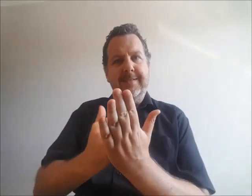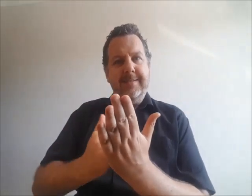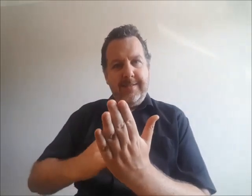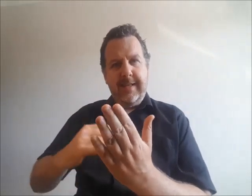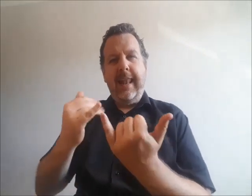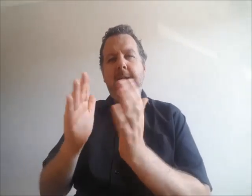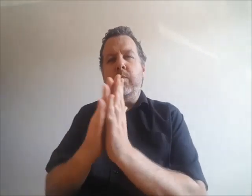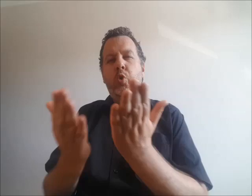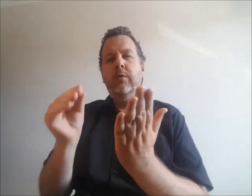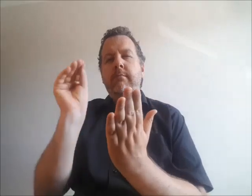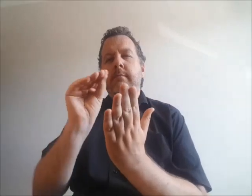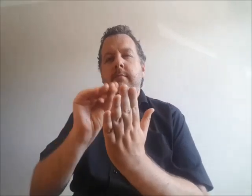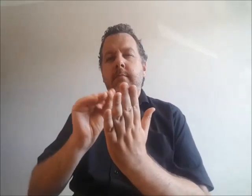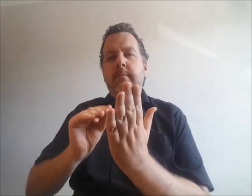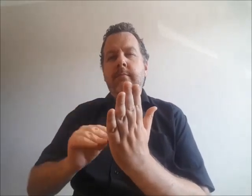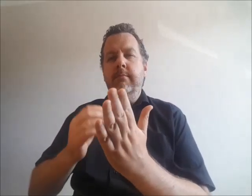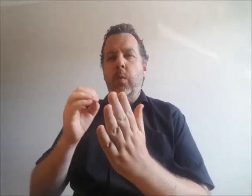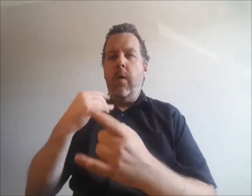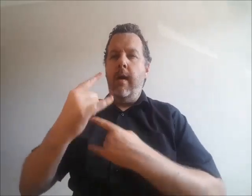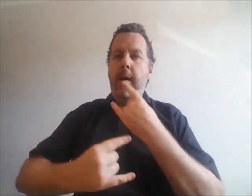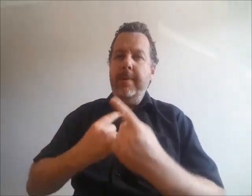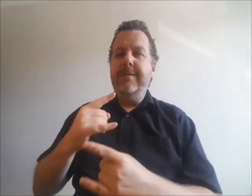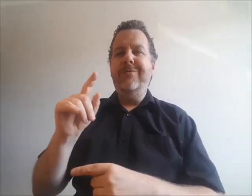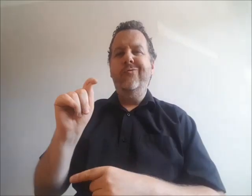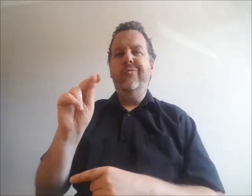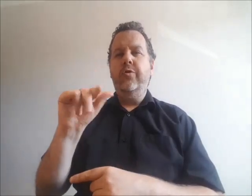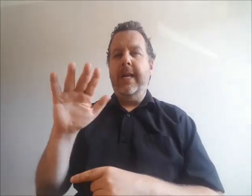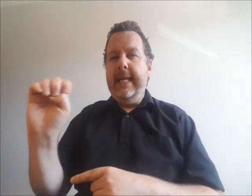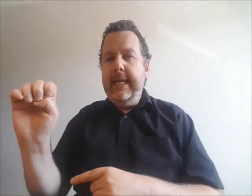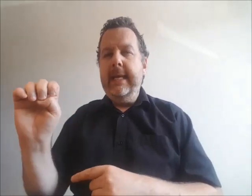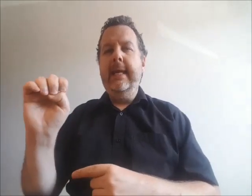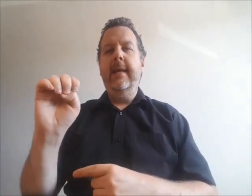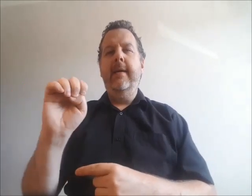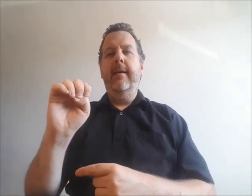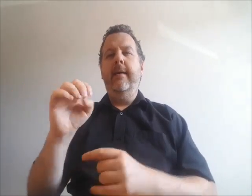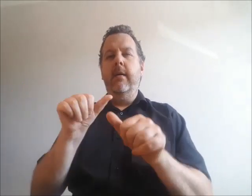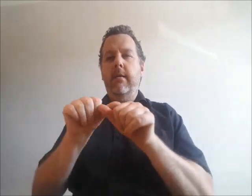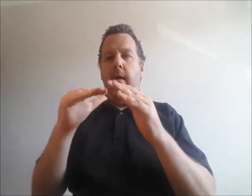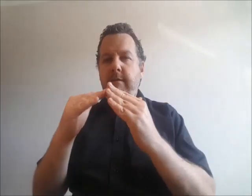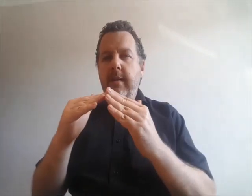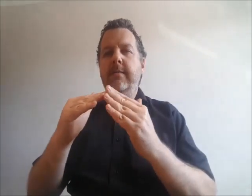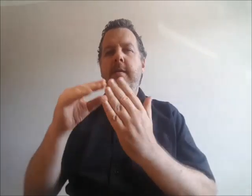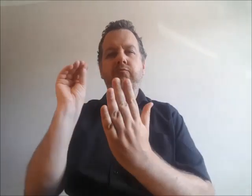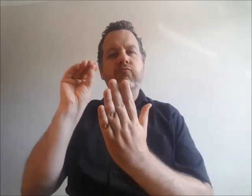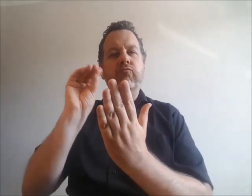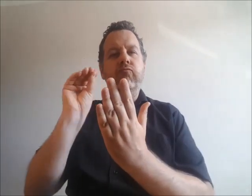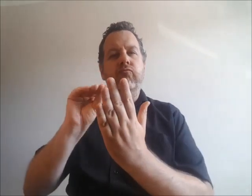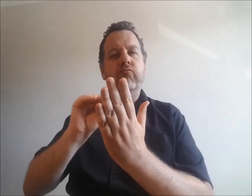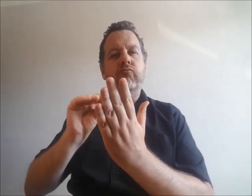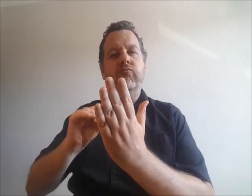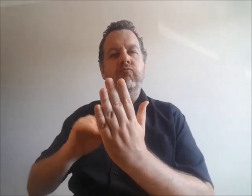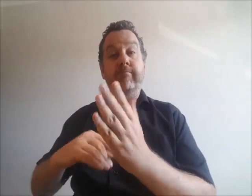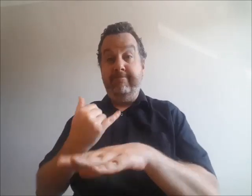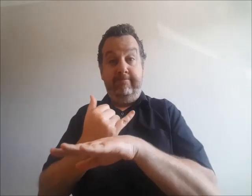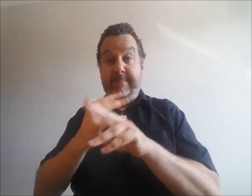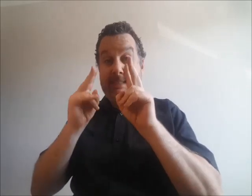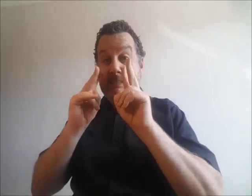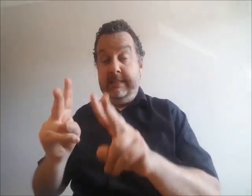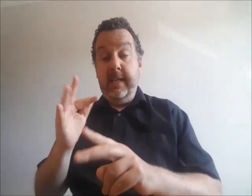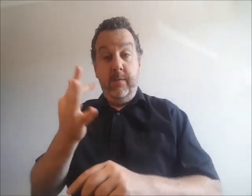So that's kind of like a historical record of everything that happened year on year in the convent in Tralee. Annals of the convent. I haven't seen that yet, so